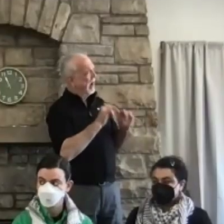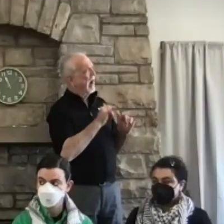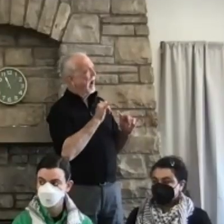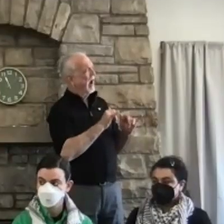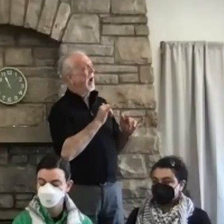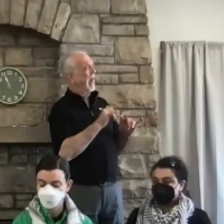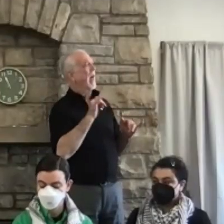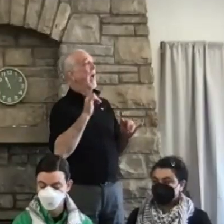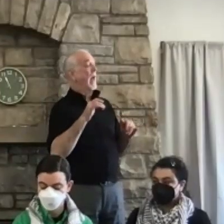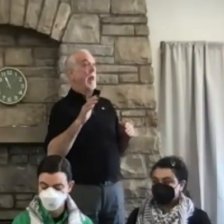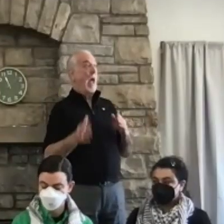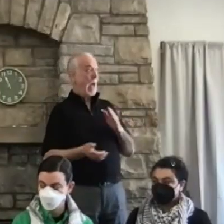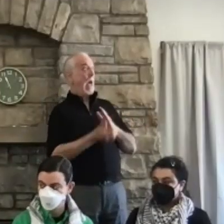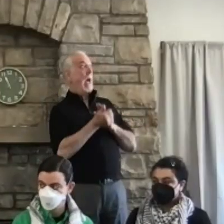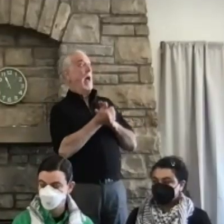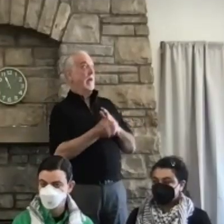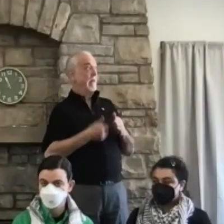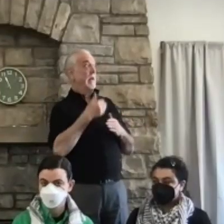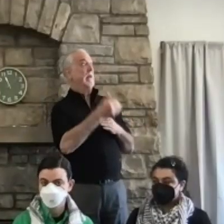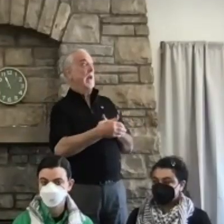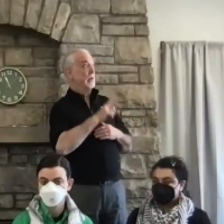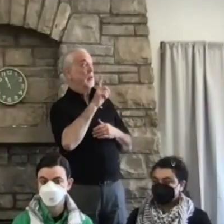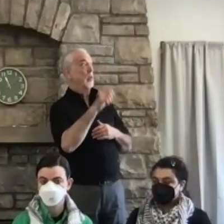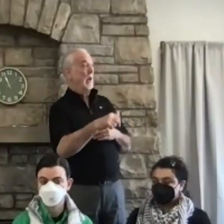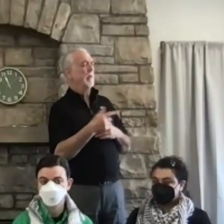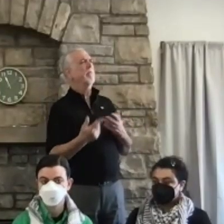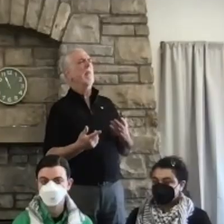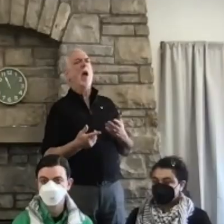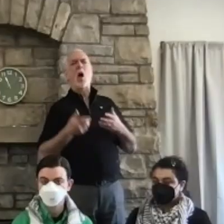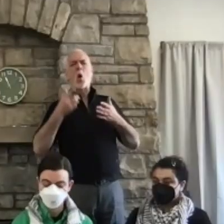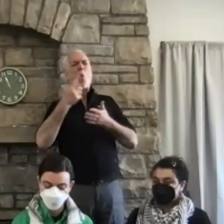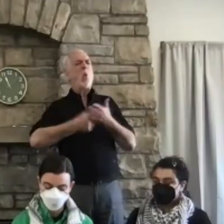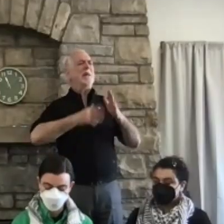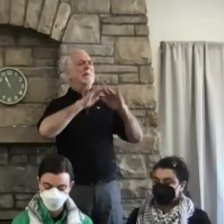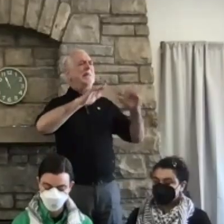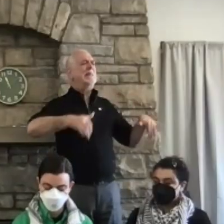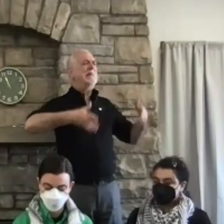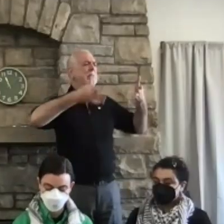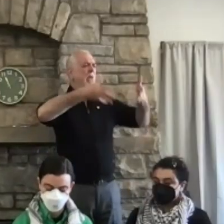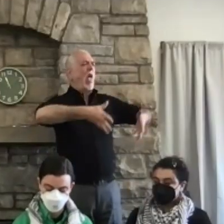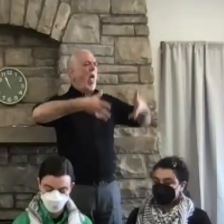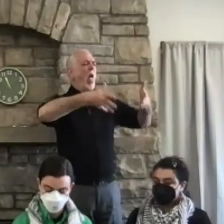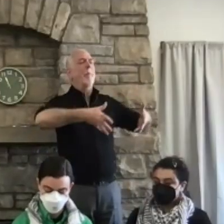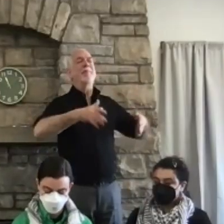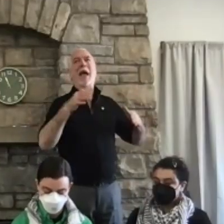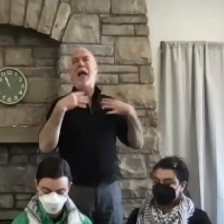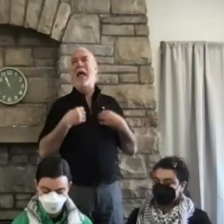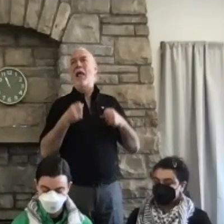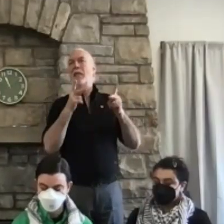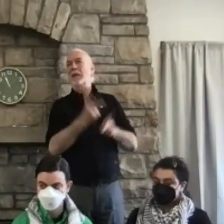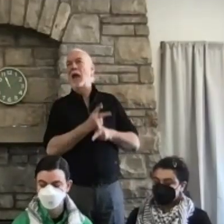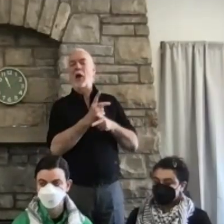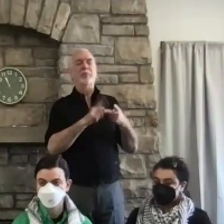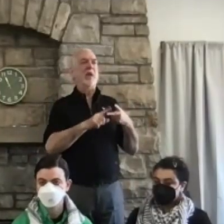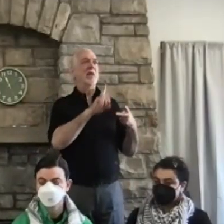piggybacks off of that, this next question. So existing systems, which are, you know, like healthcare, disability